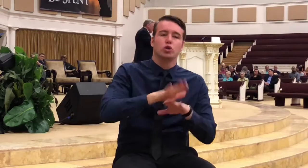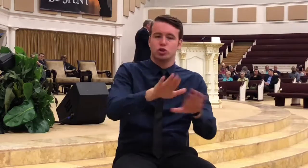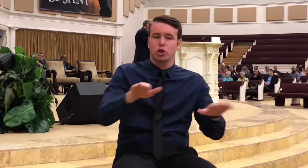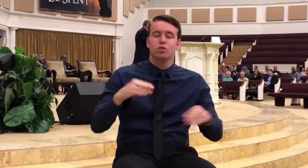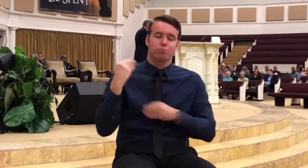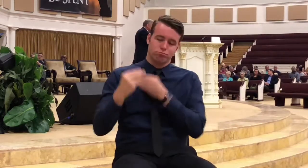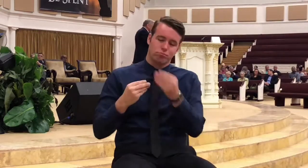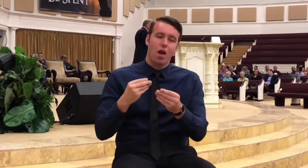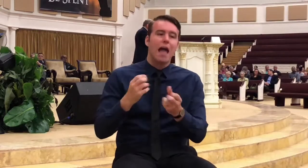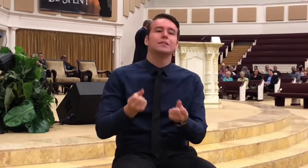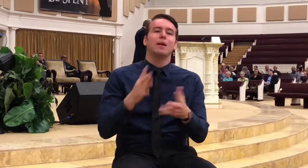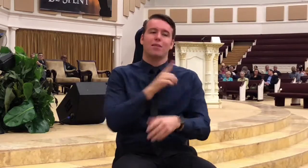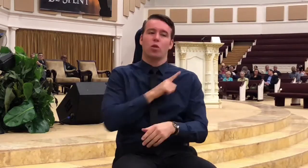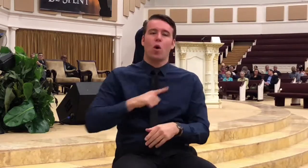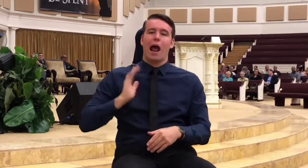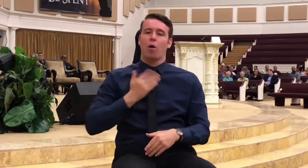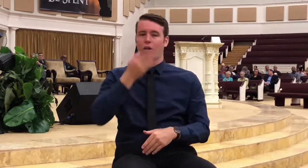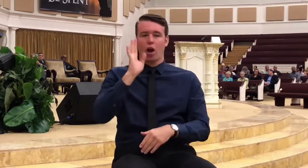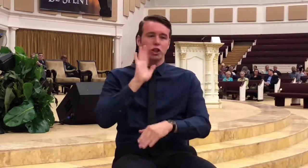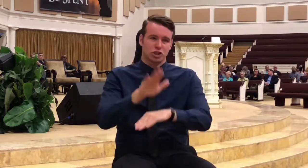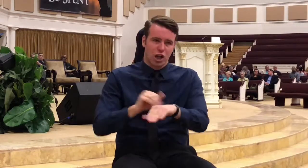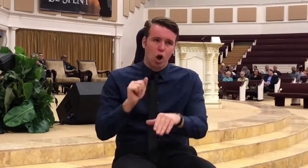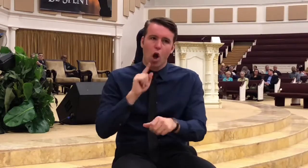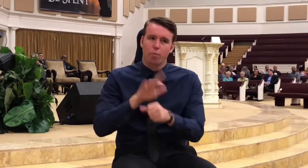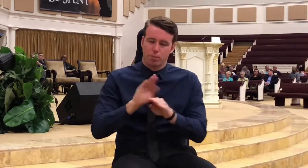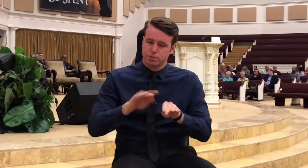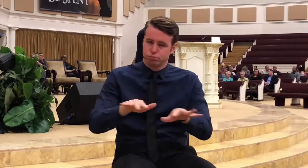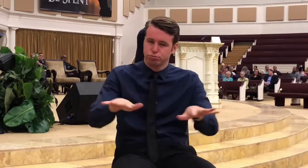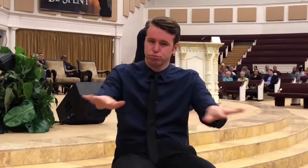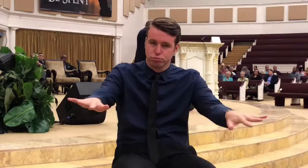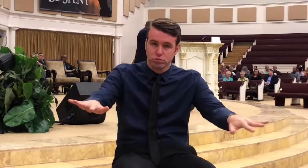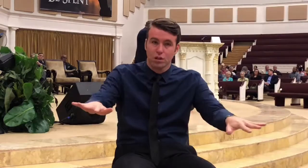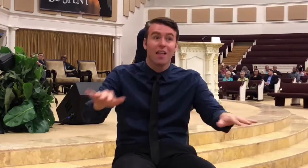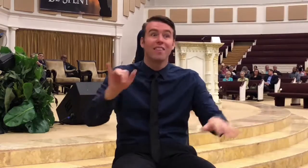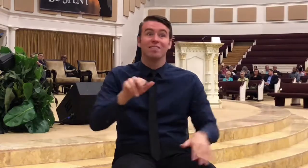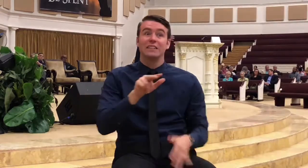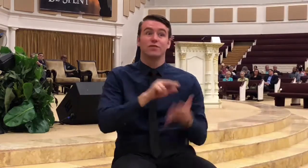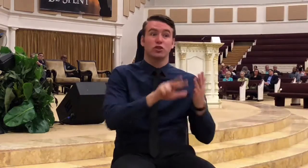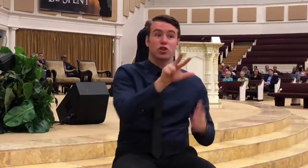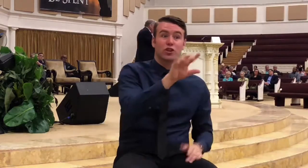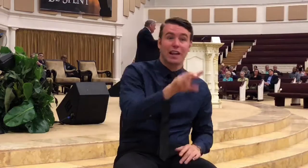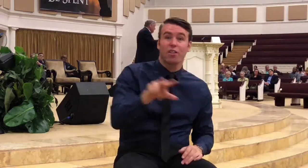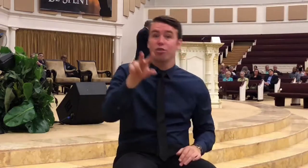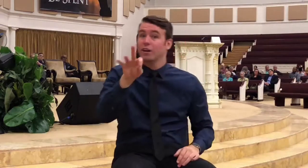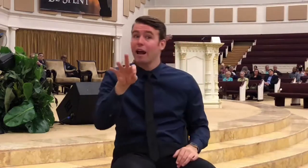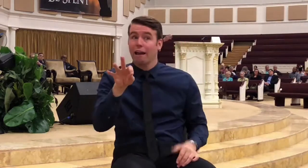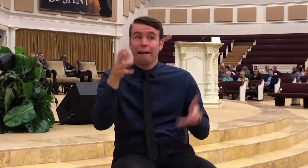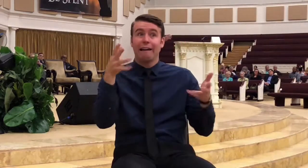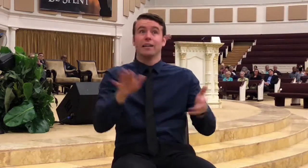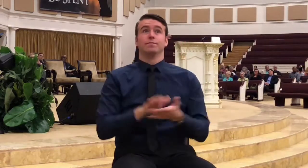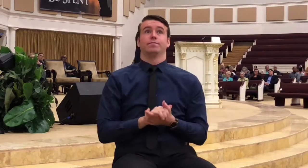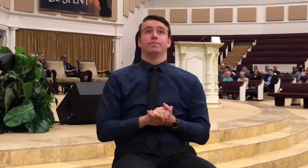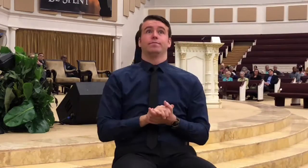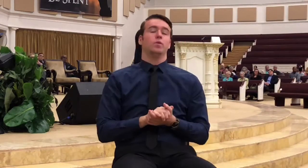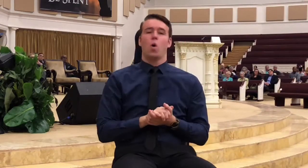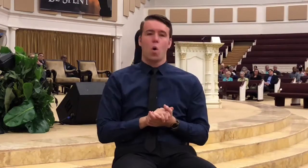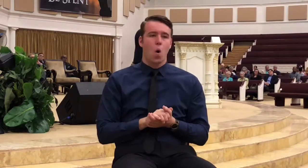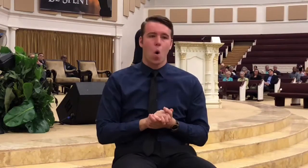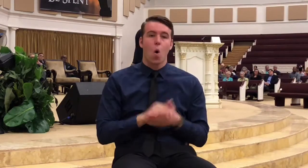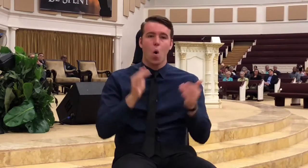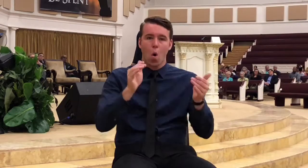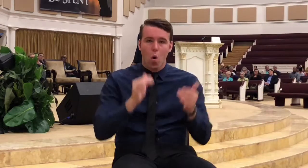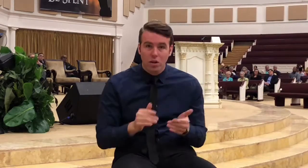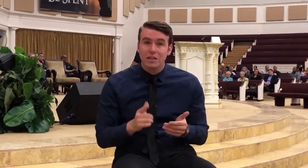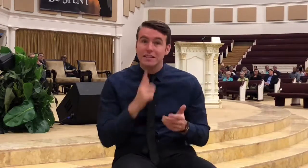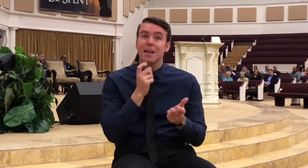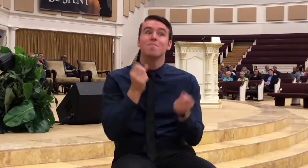those that are far off, even as many as the Lord our God shall call. Now, that's not all he preached that day, because the Bible goes ahead and says, and with many other words